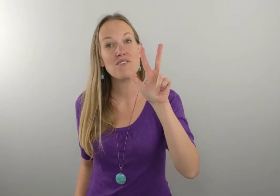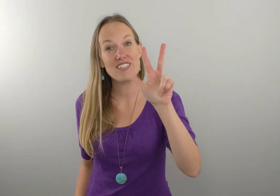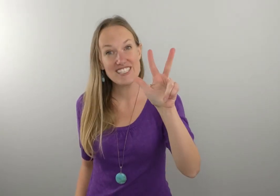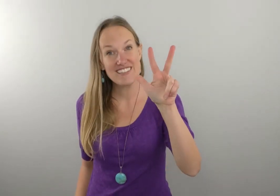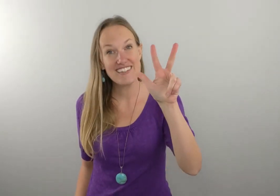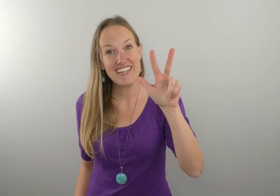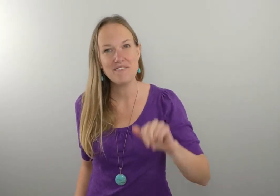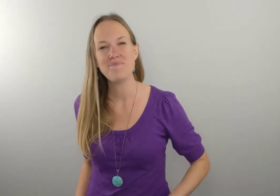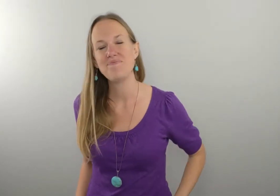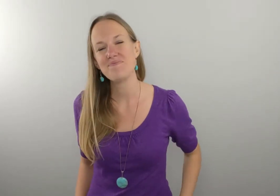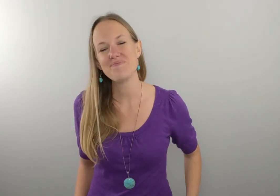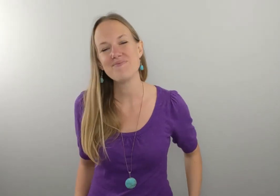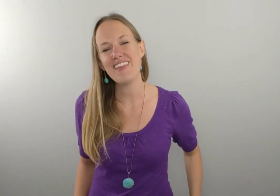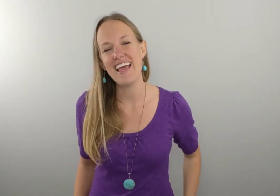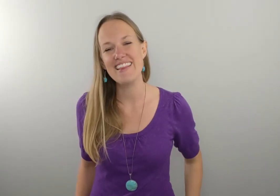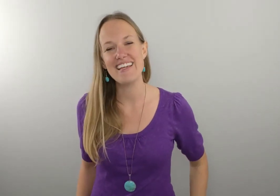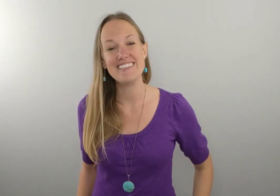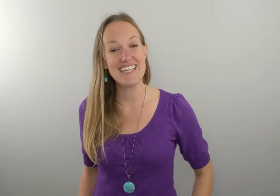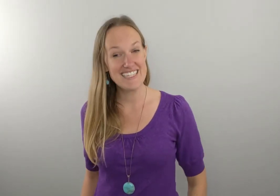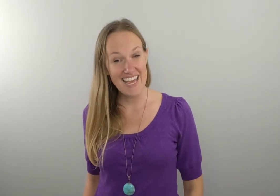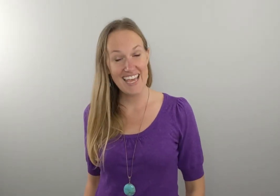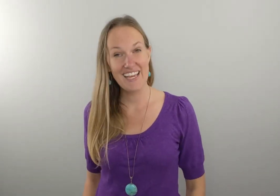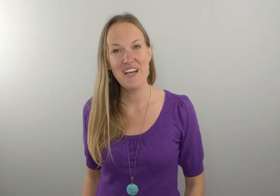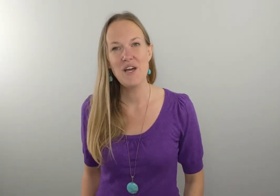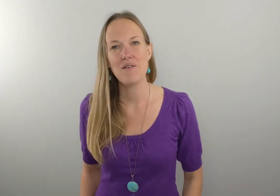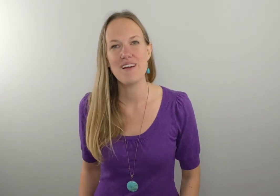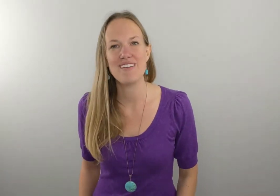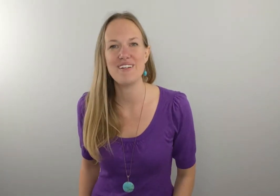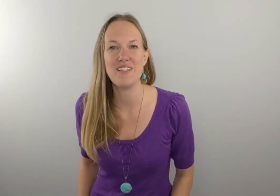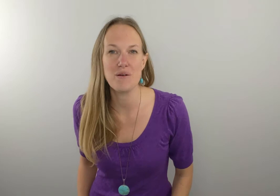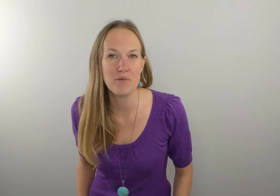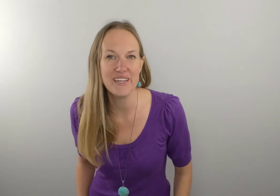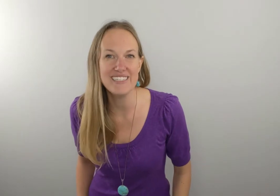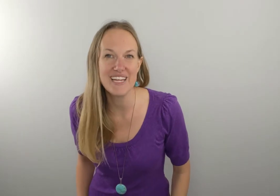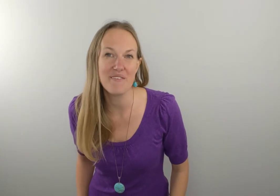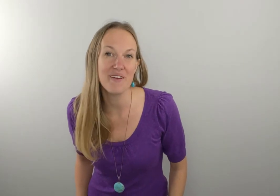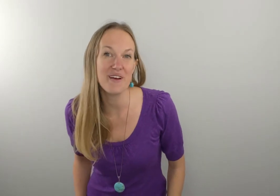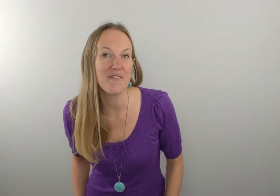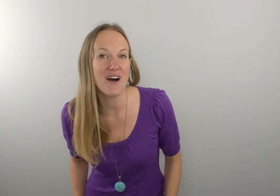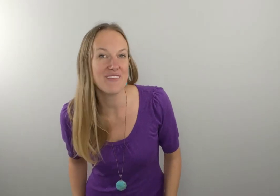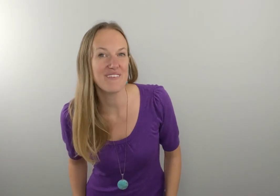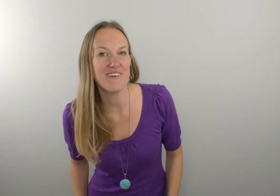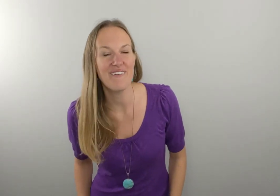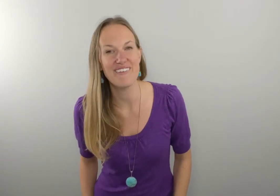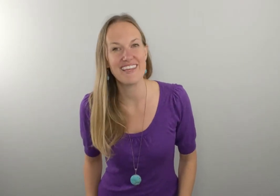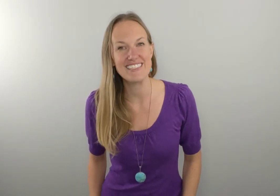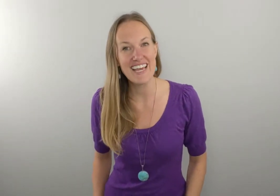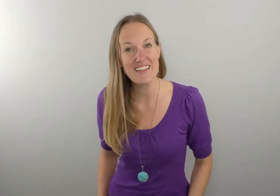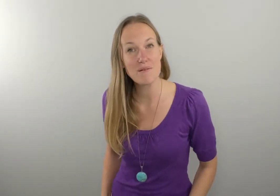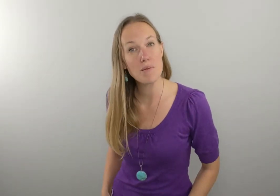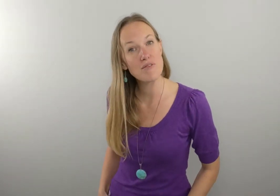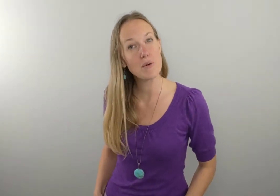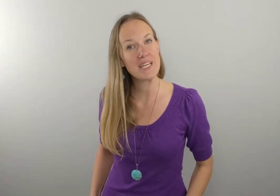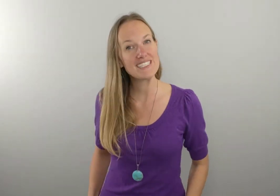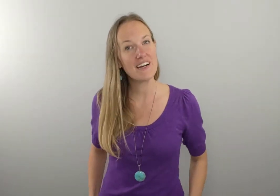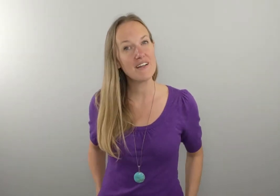verse 3. And then today we are learning the bridge and we're going to walk through the whole thing together. But before we get started,